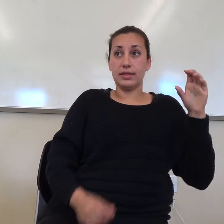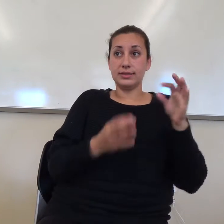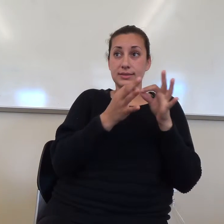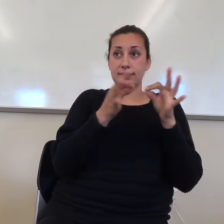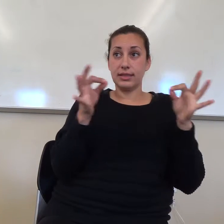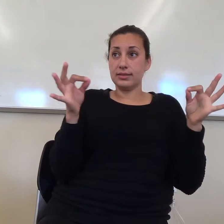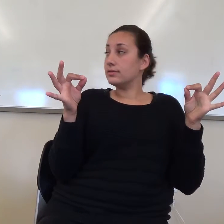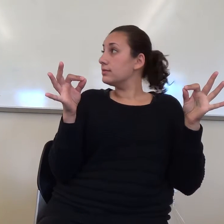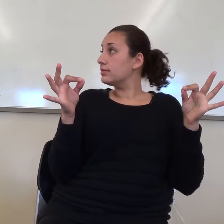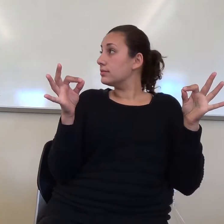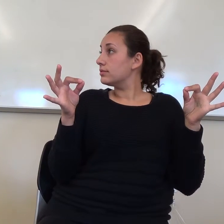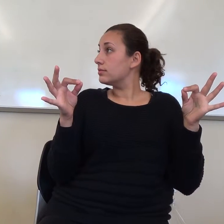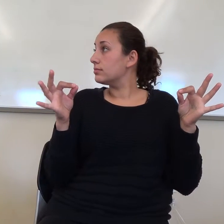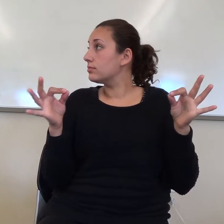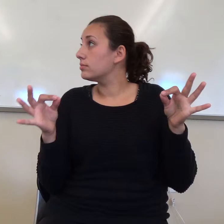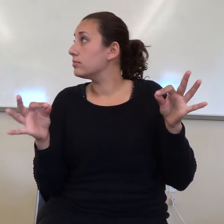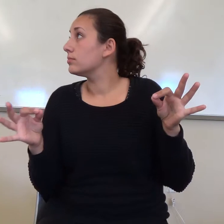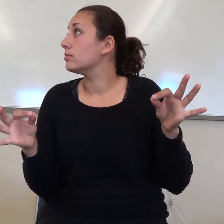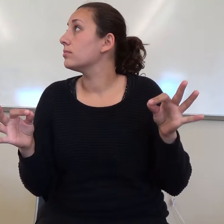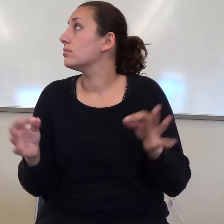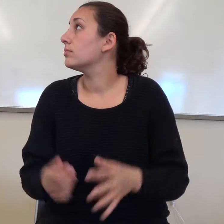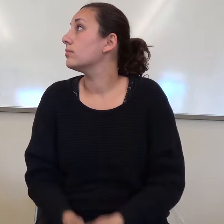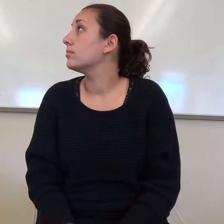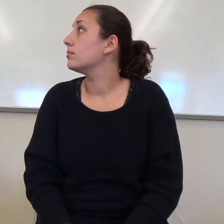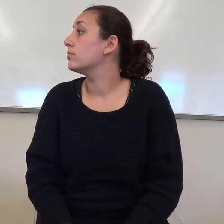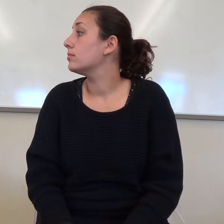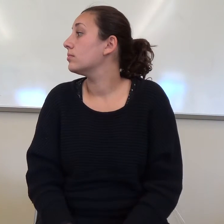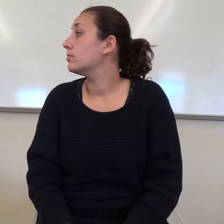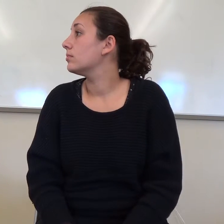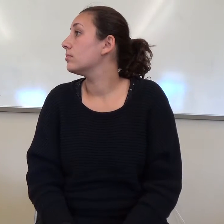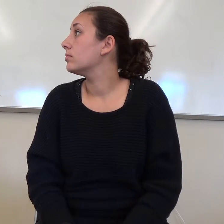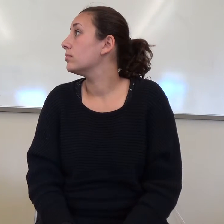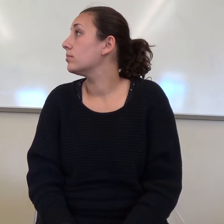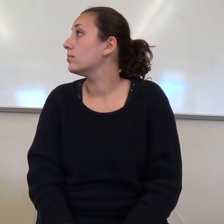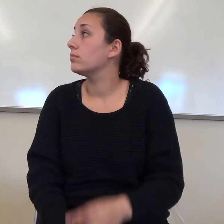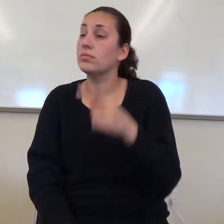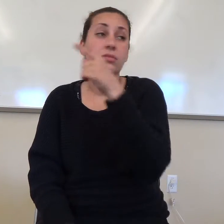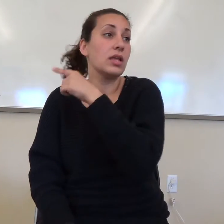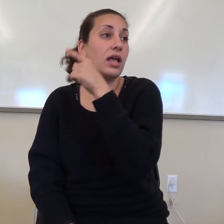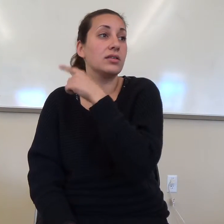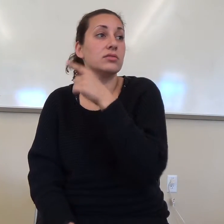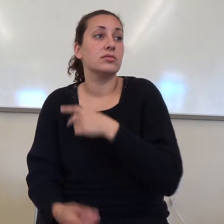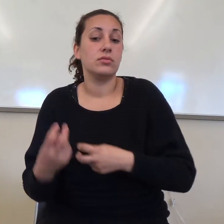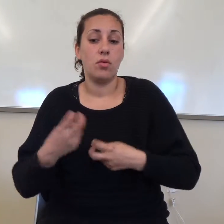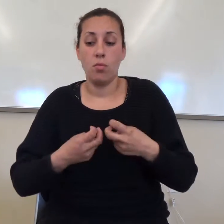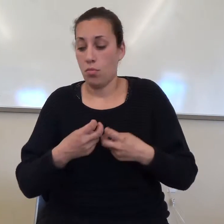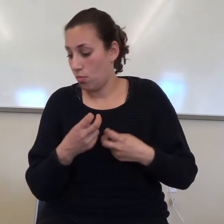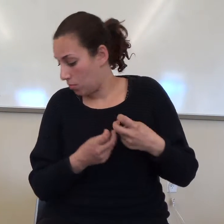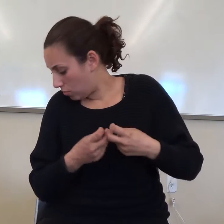is the introductory story, this is the problem, and this is the